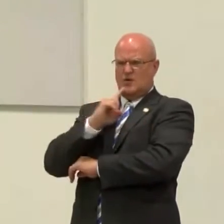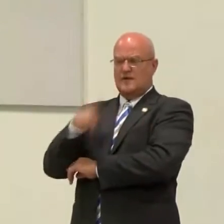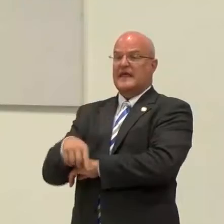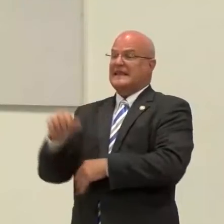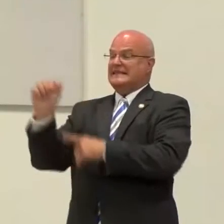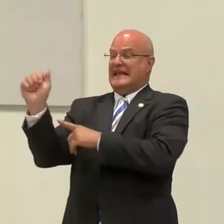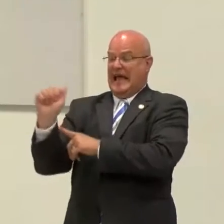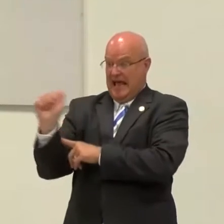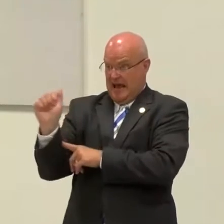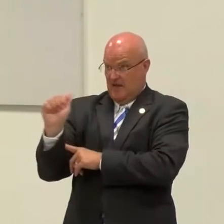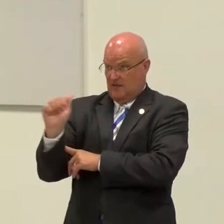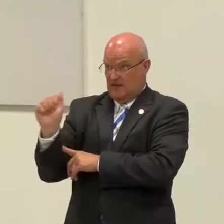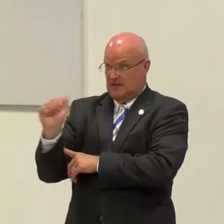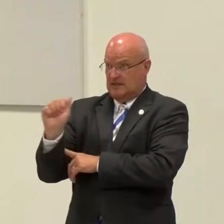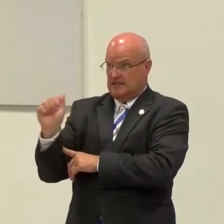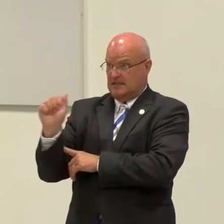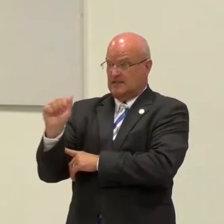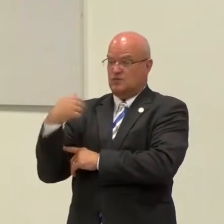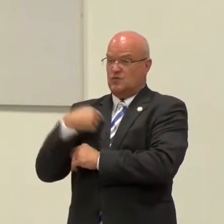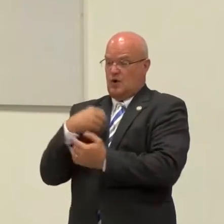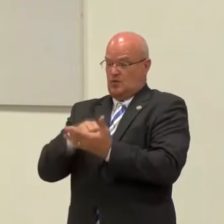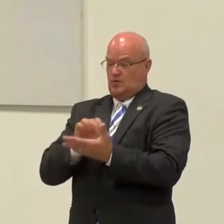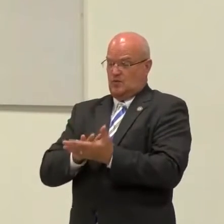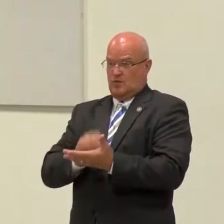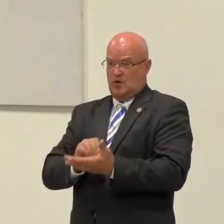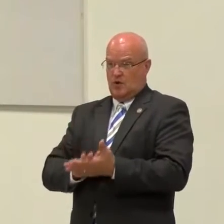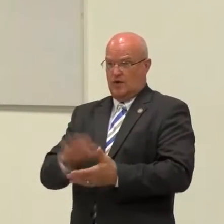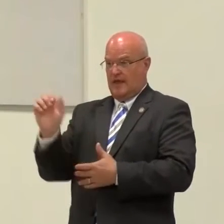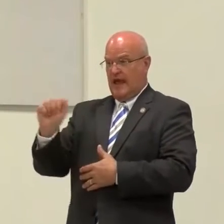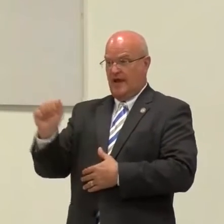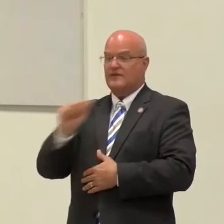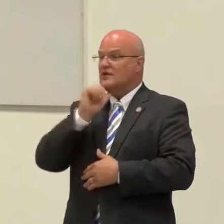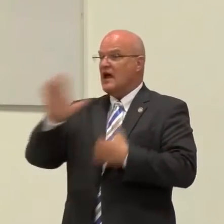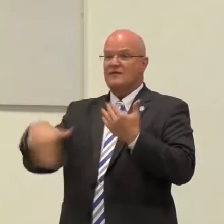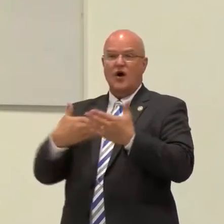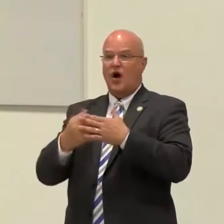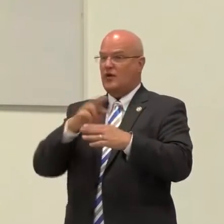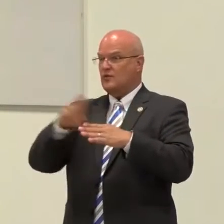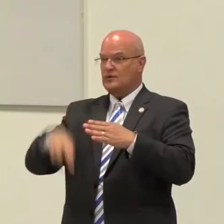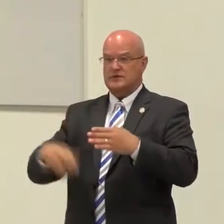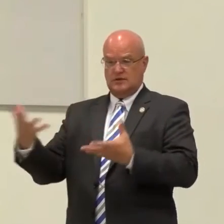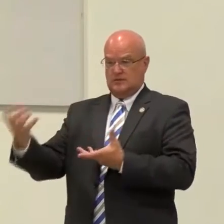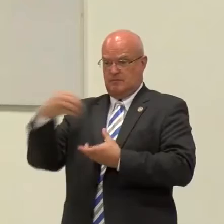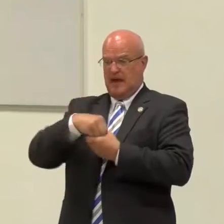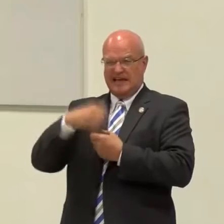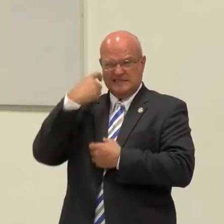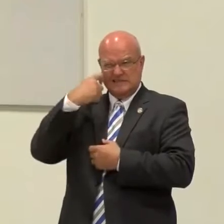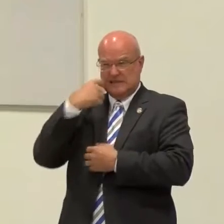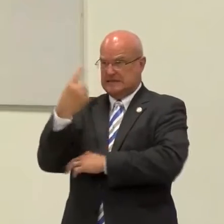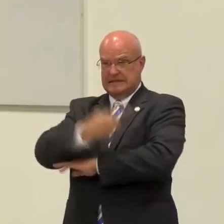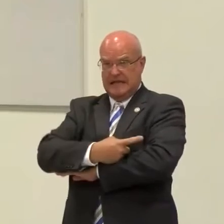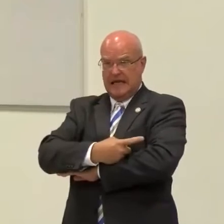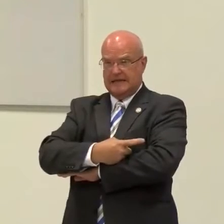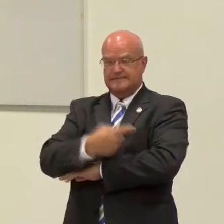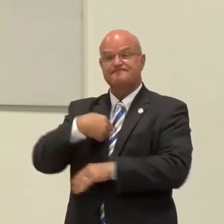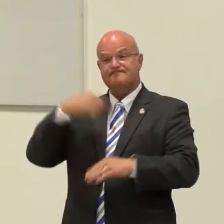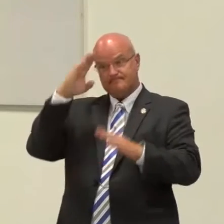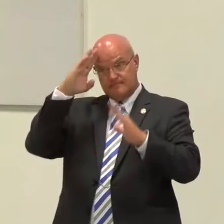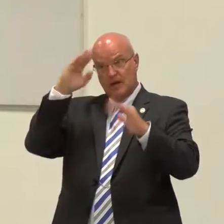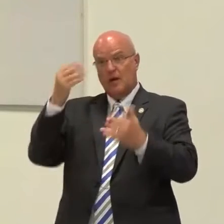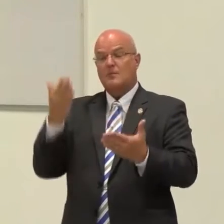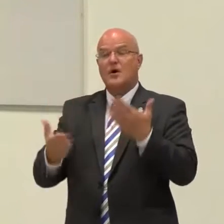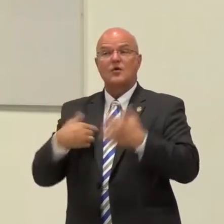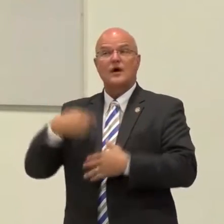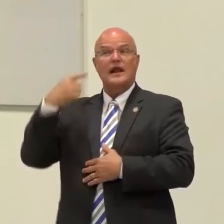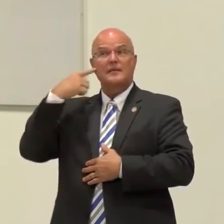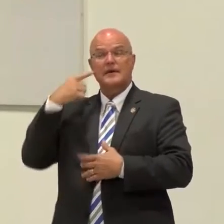on average again. This is what we're recording, and we don't have all of our results in the most recent days, and I expect probably, from